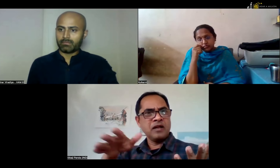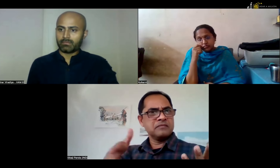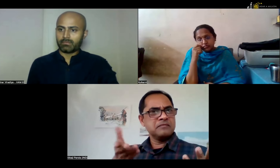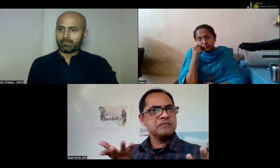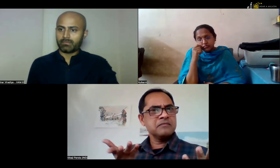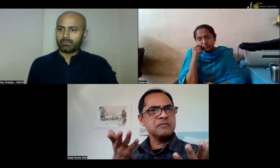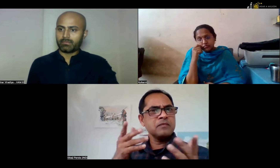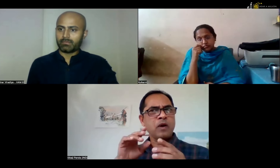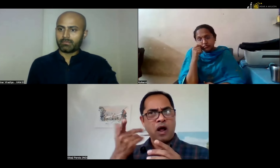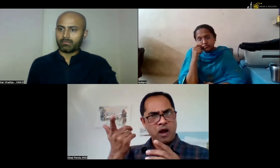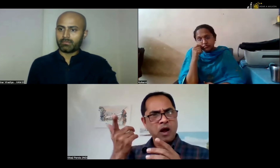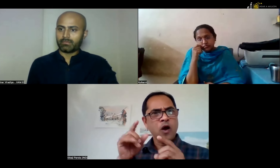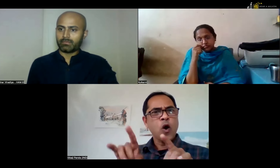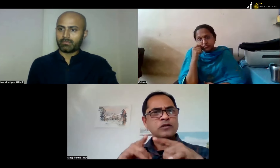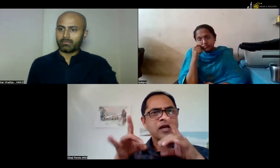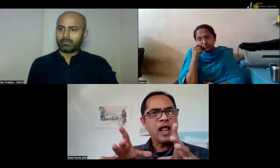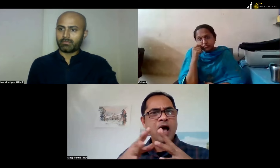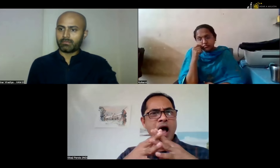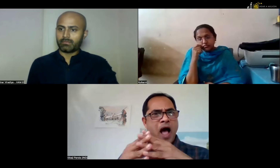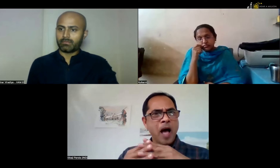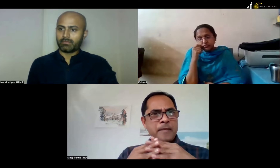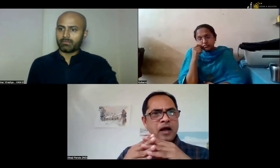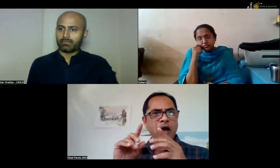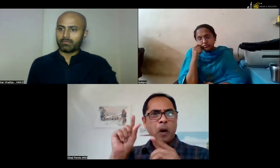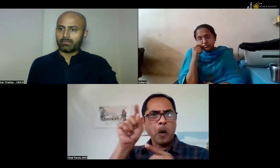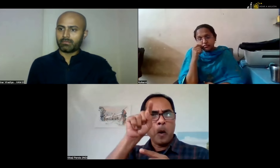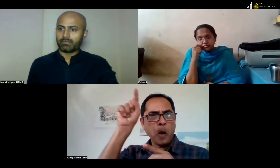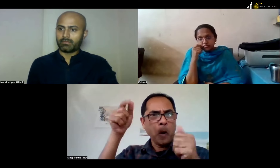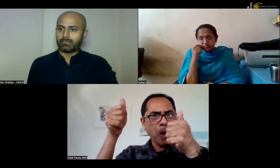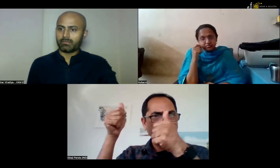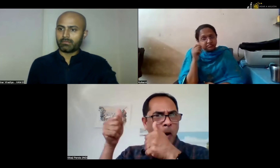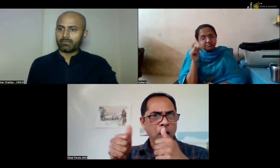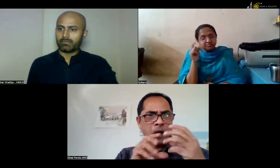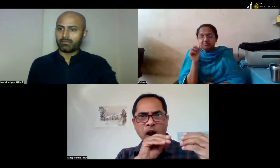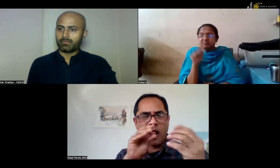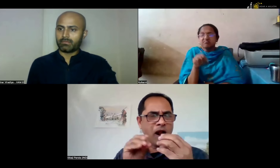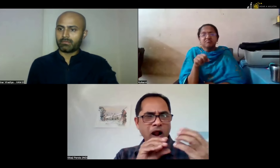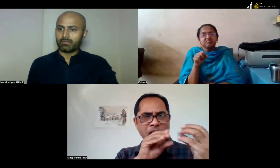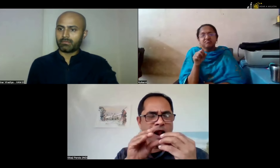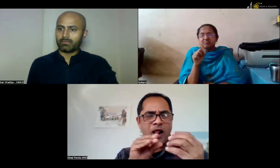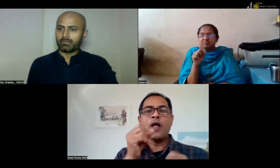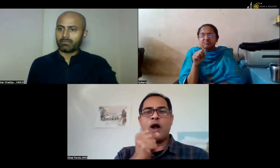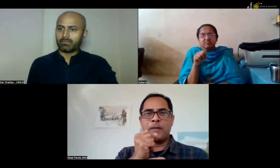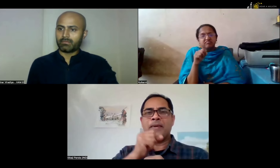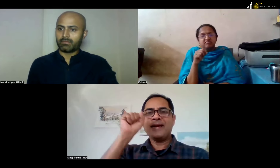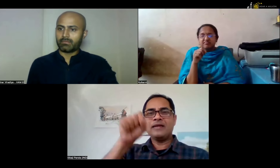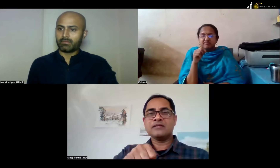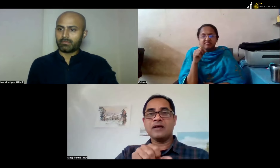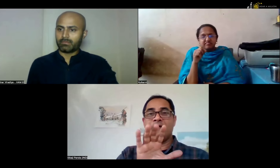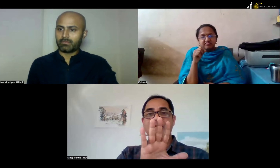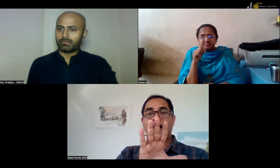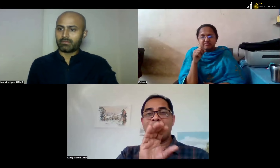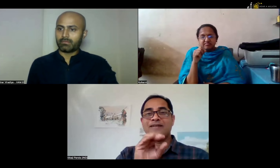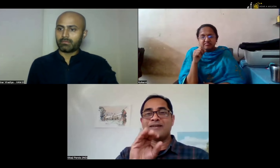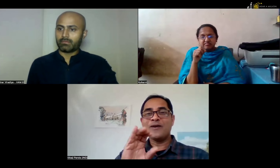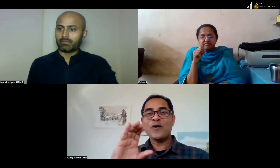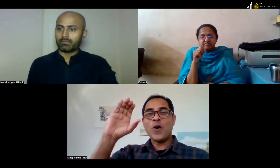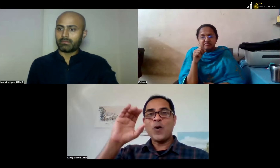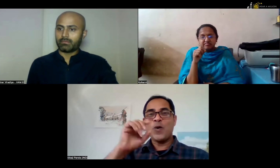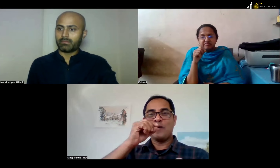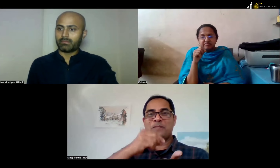they are, I mean, talking to the parents of the deaf children, they're saying that, there are the good results being